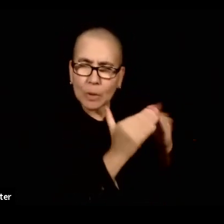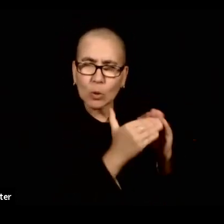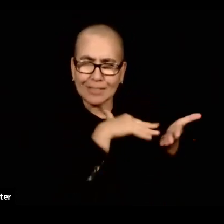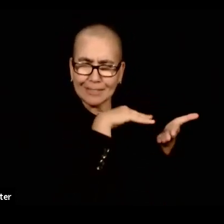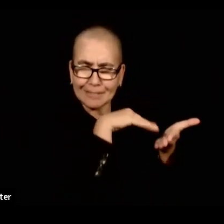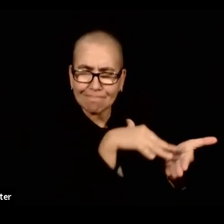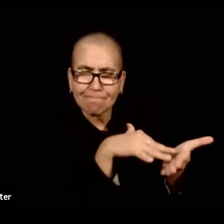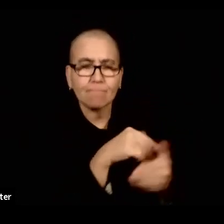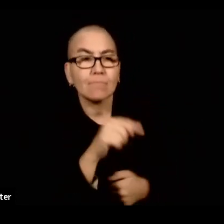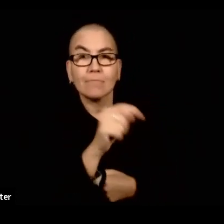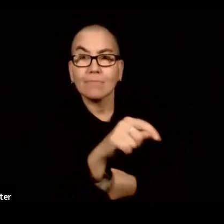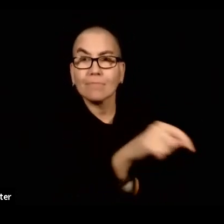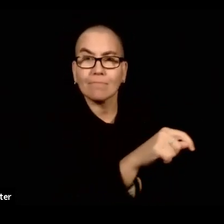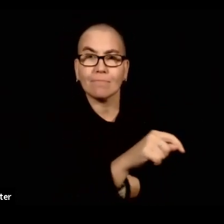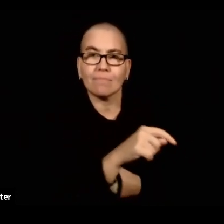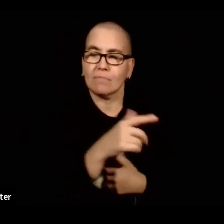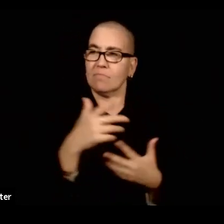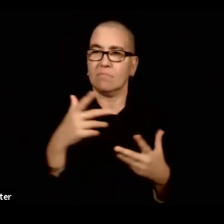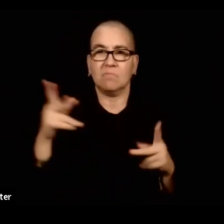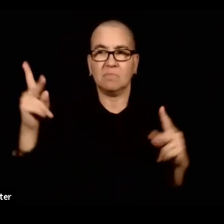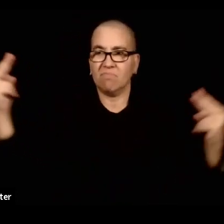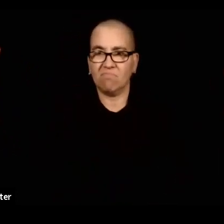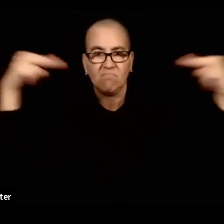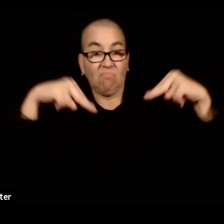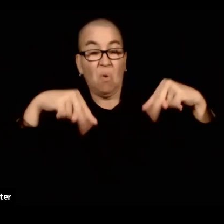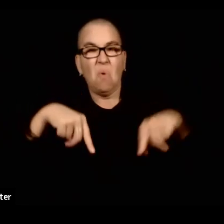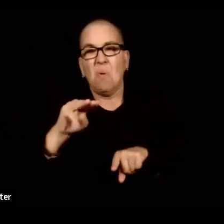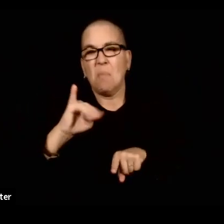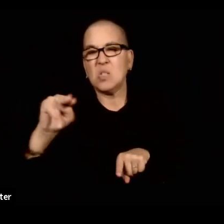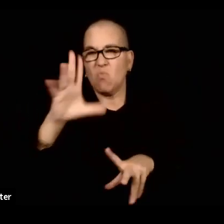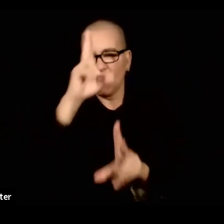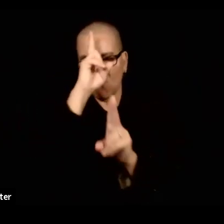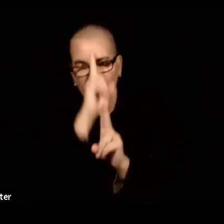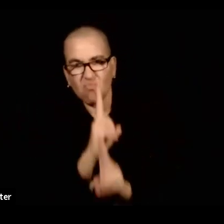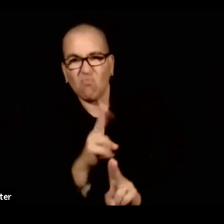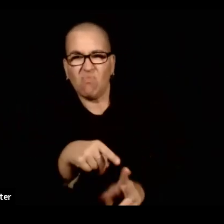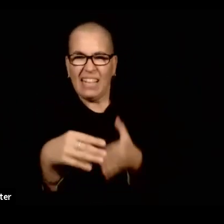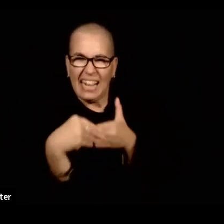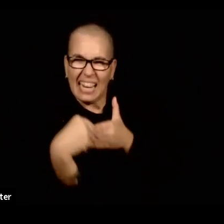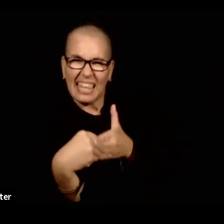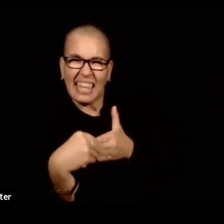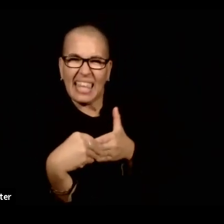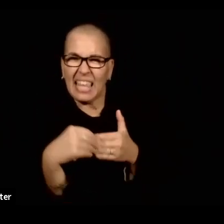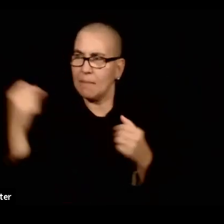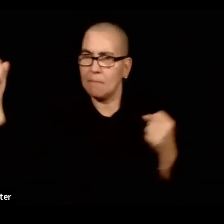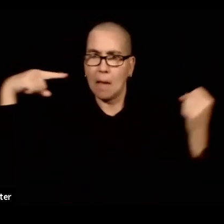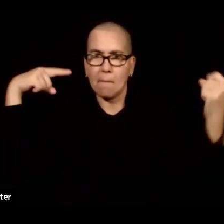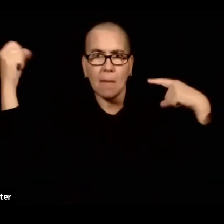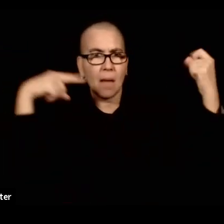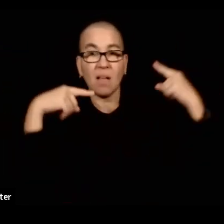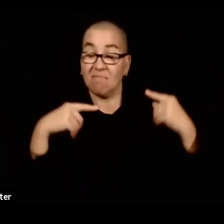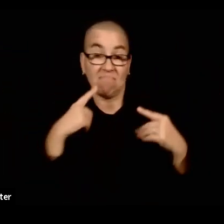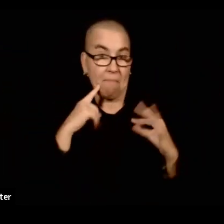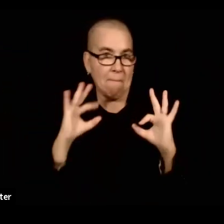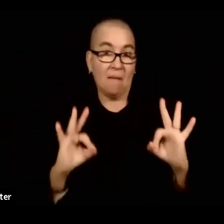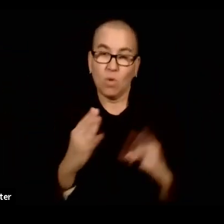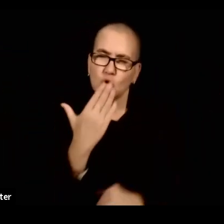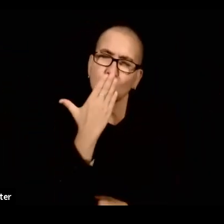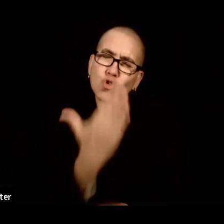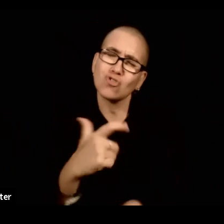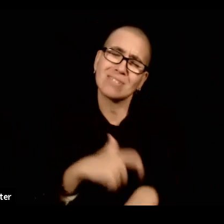community-based organizations diving into these very questions. So it's really timely and probably be a good thing for us to talk